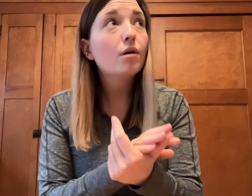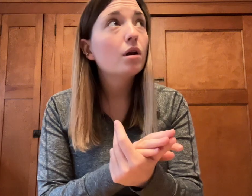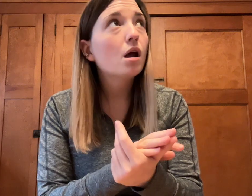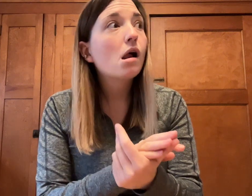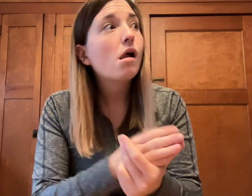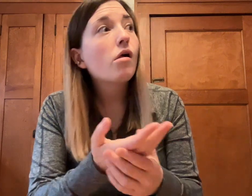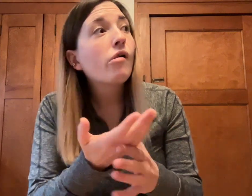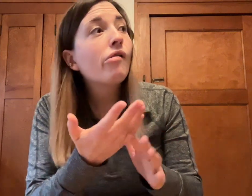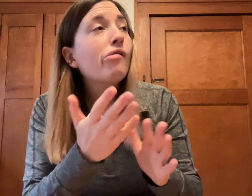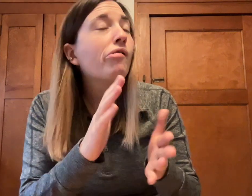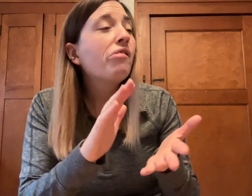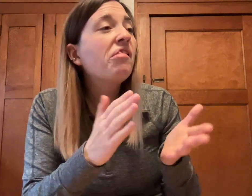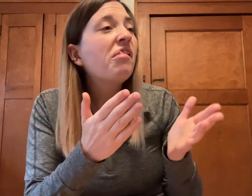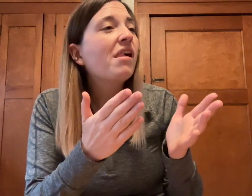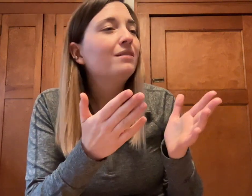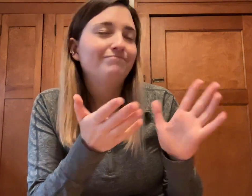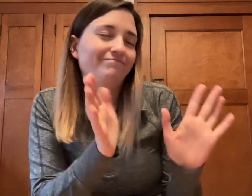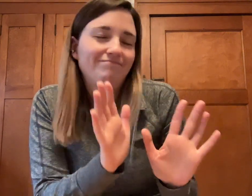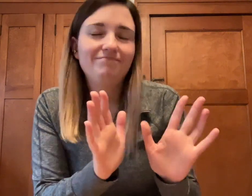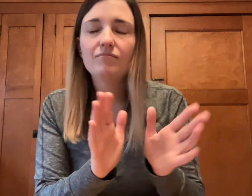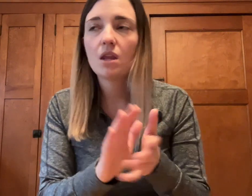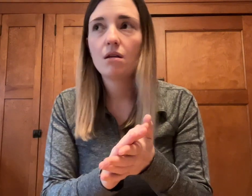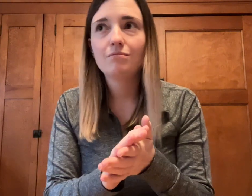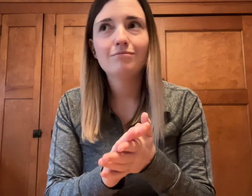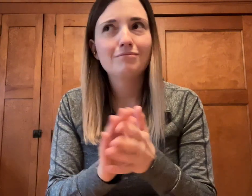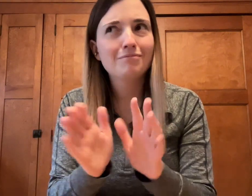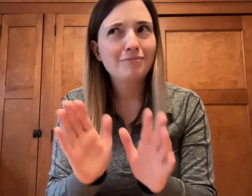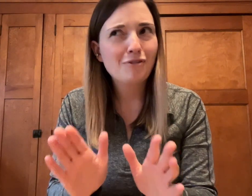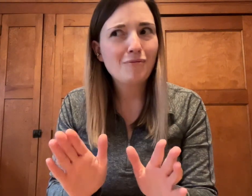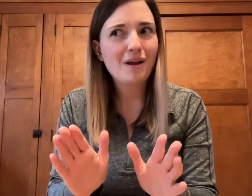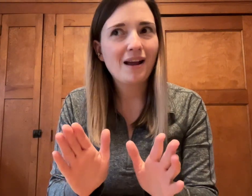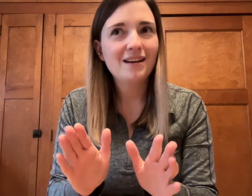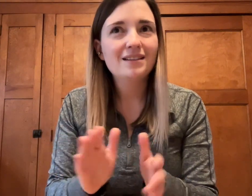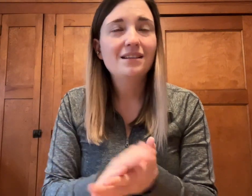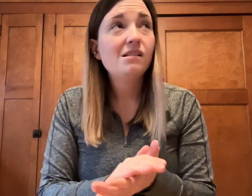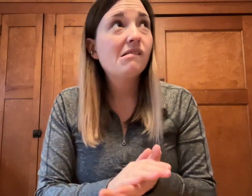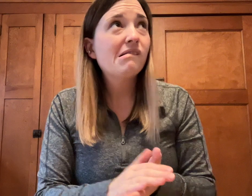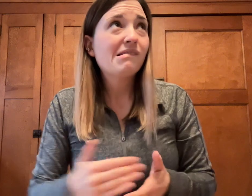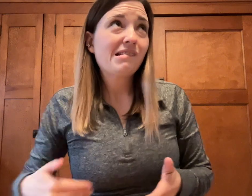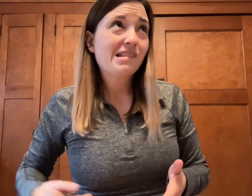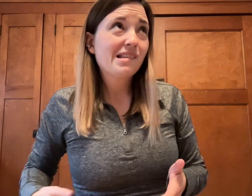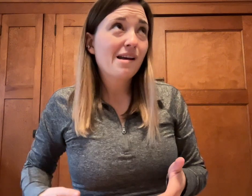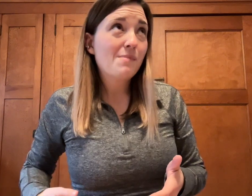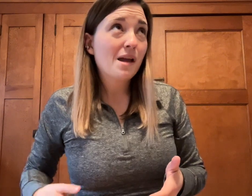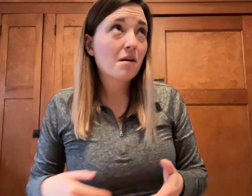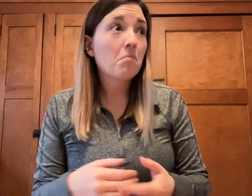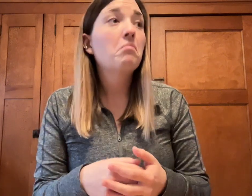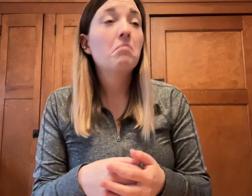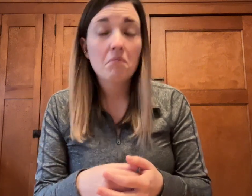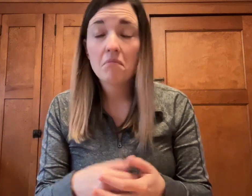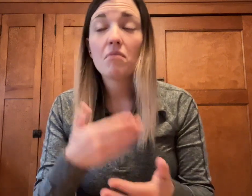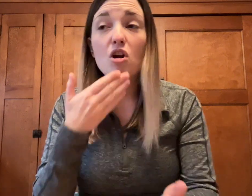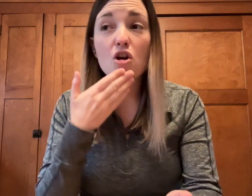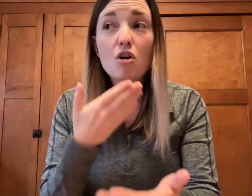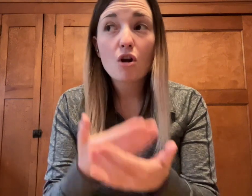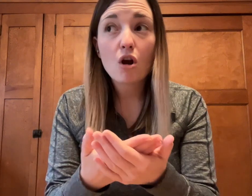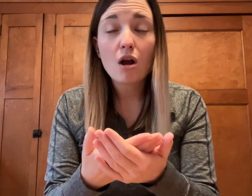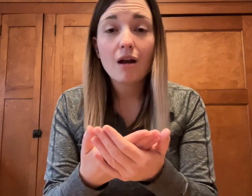Never mind. What? Okay, your stomach is down here, okay, but it is semi-protected by the rib cage. Go ahead. The brain. Okay, the brain's another